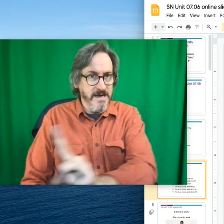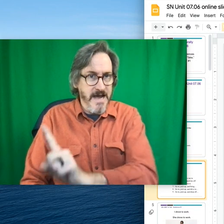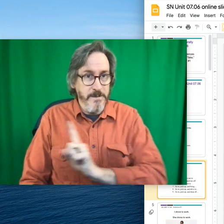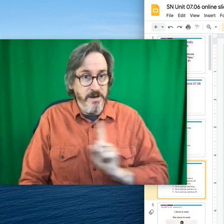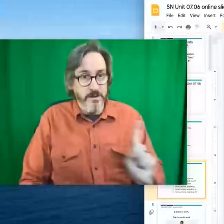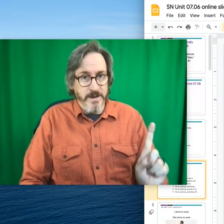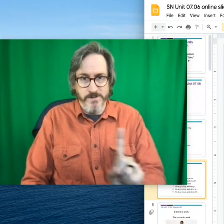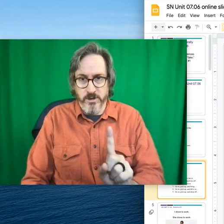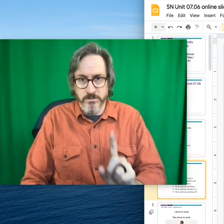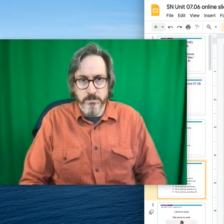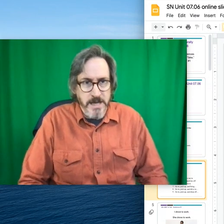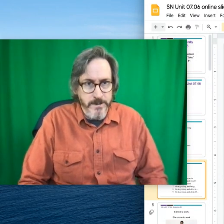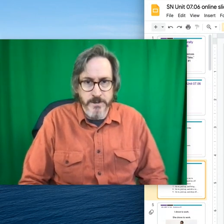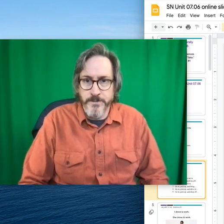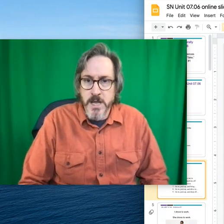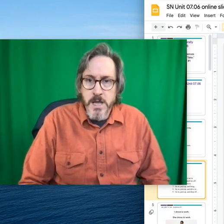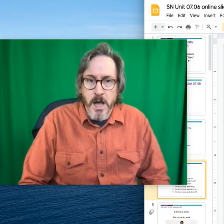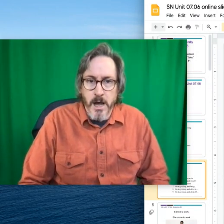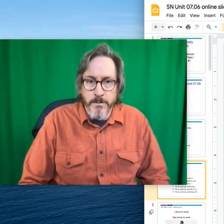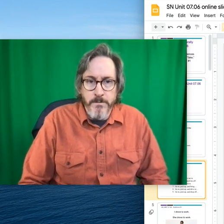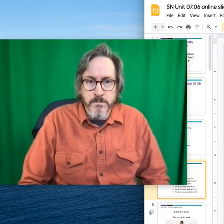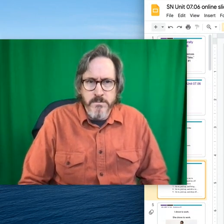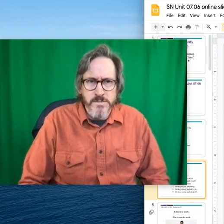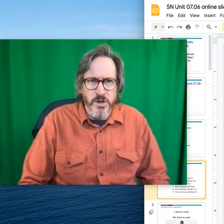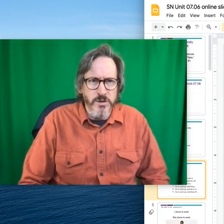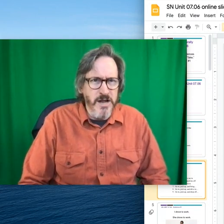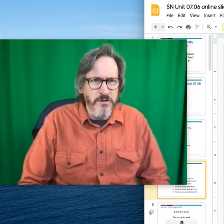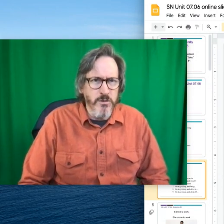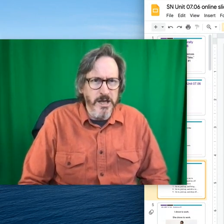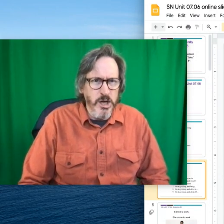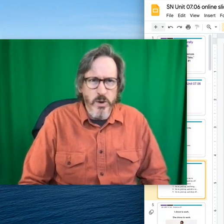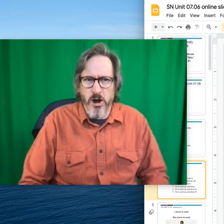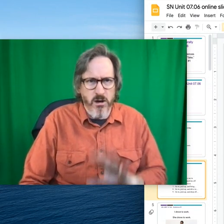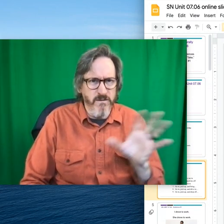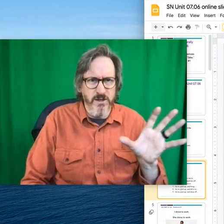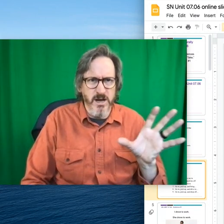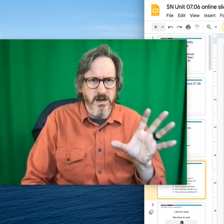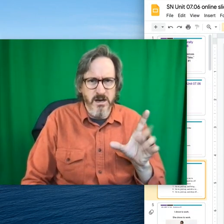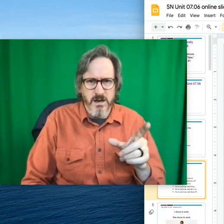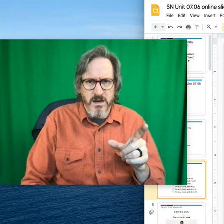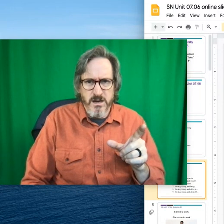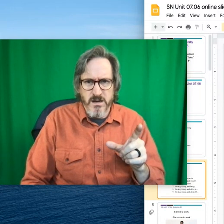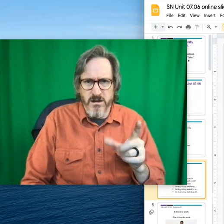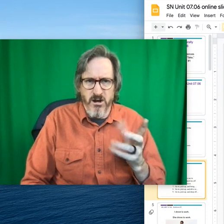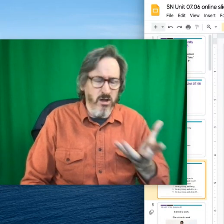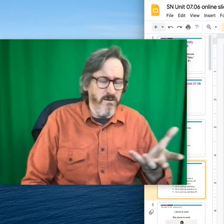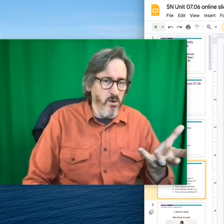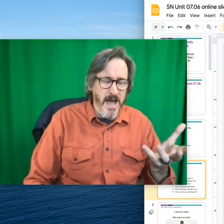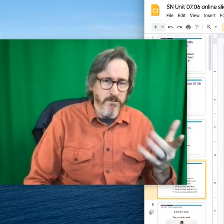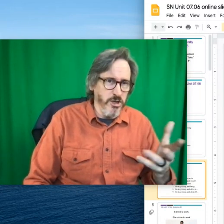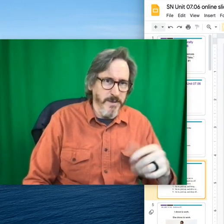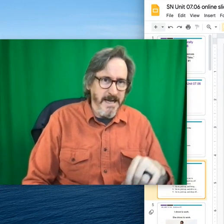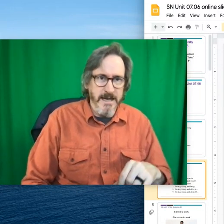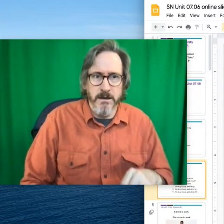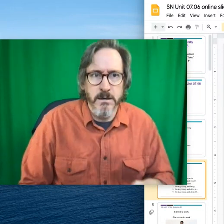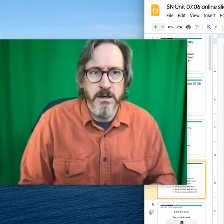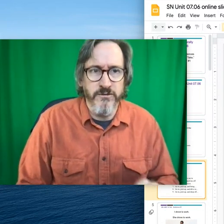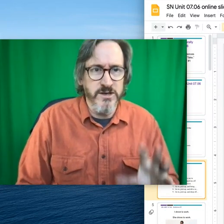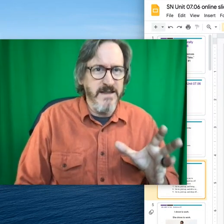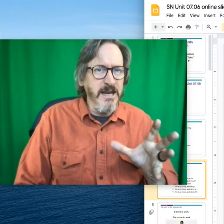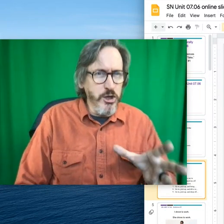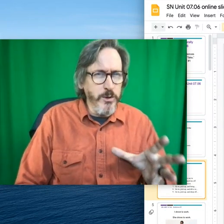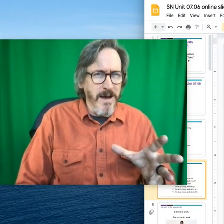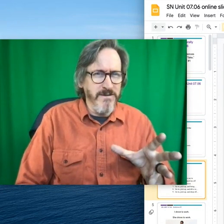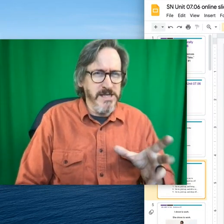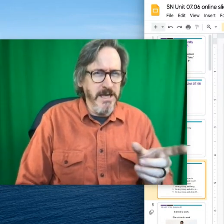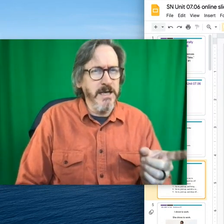the diamond, the baseball diamond. So there's nothing really new, and all the vocab should be in. If there's